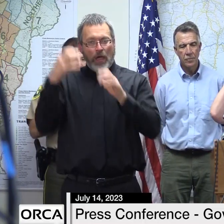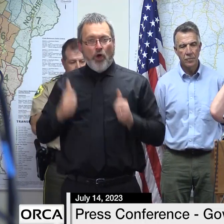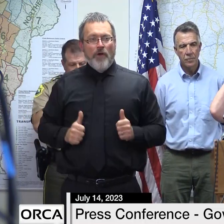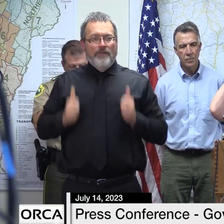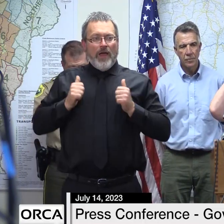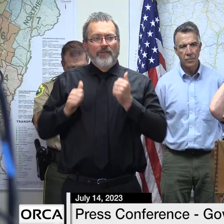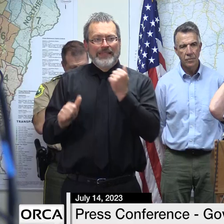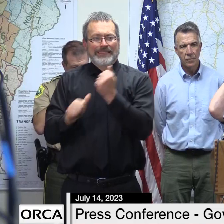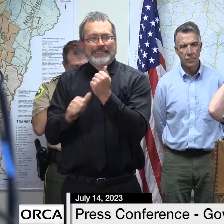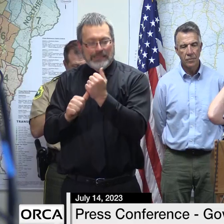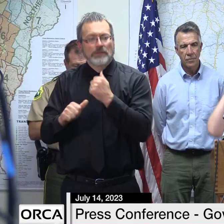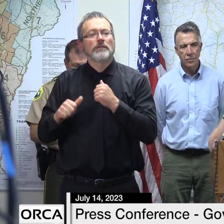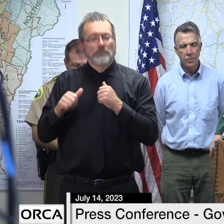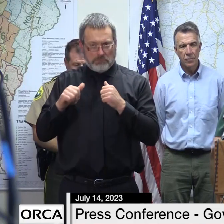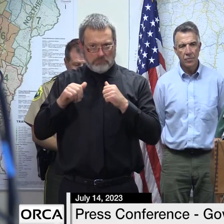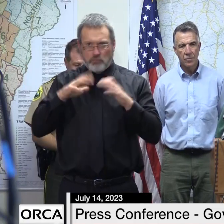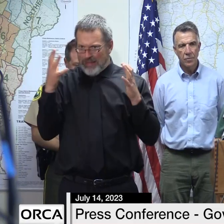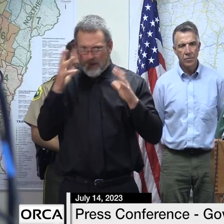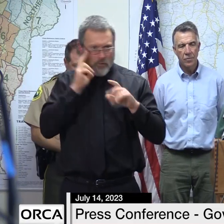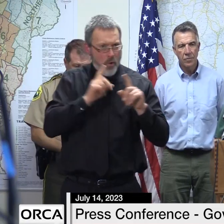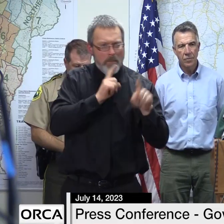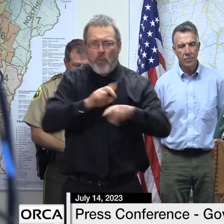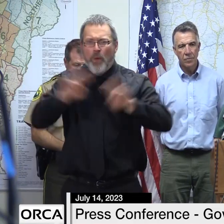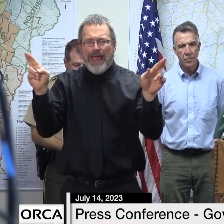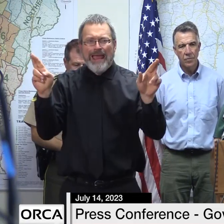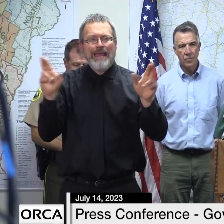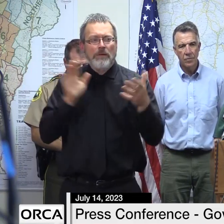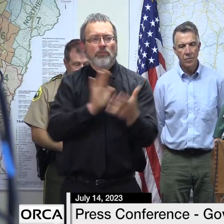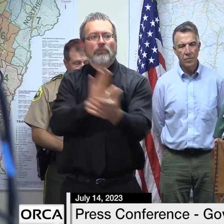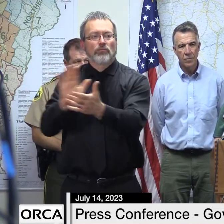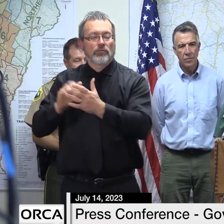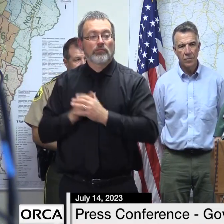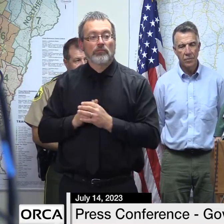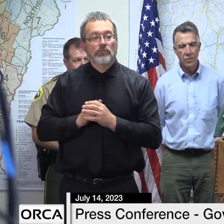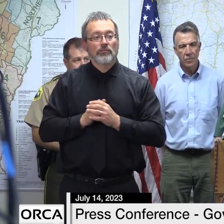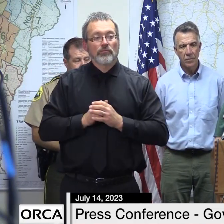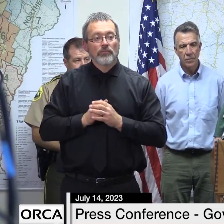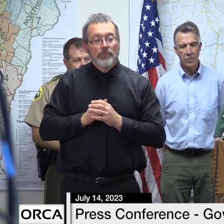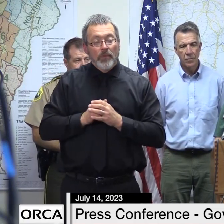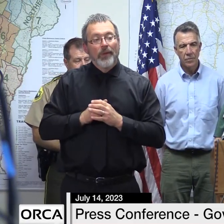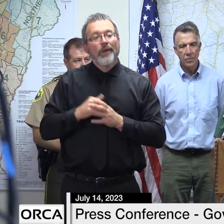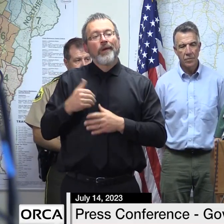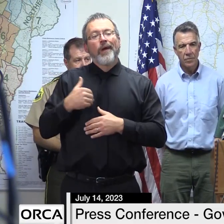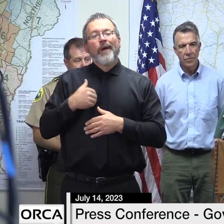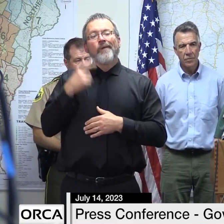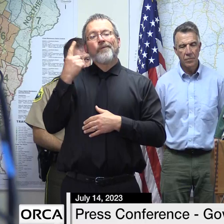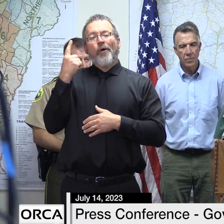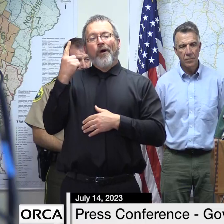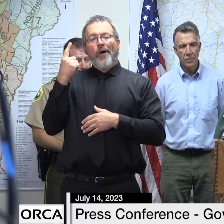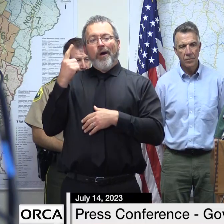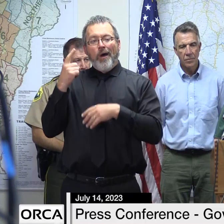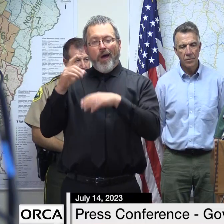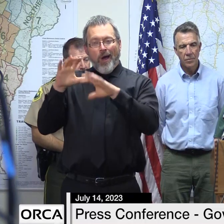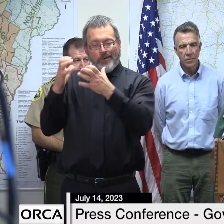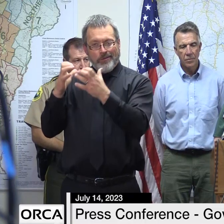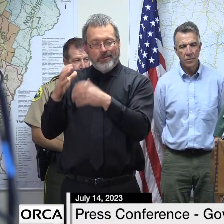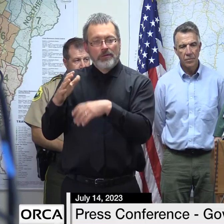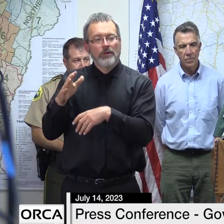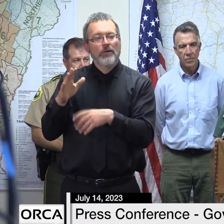deployment. One urban search and rescue incident support team at the Vermont National Guard Armory in White River